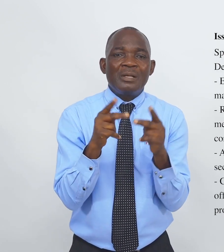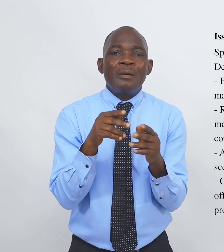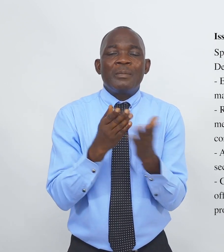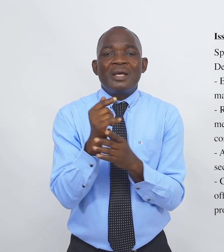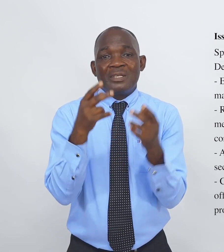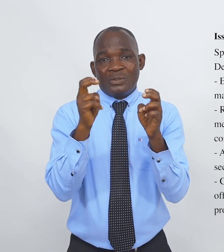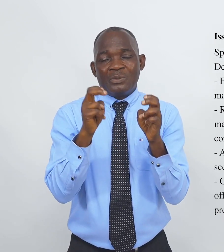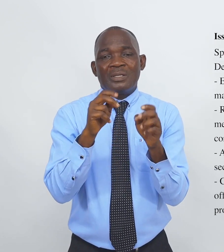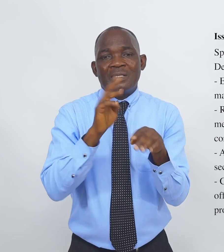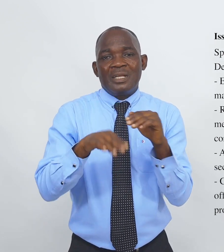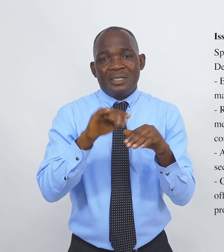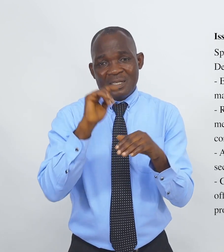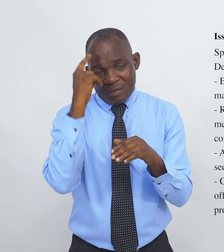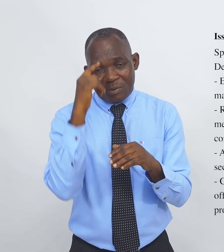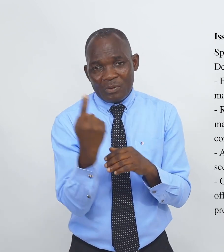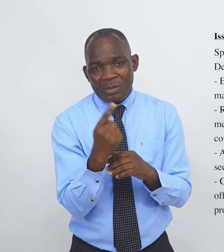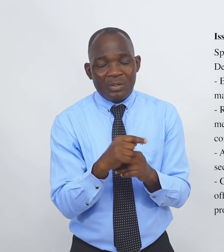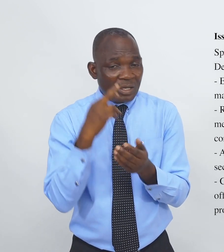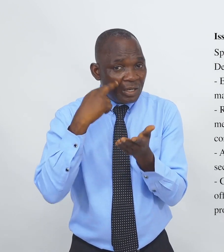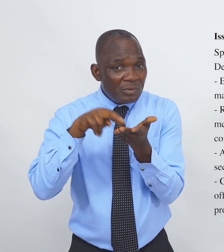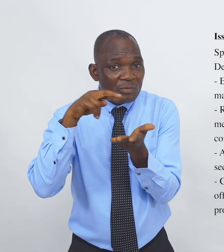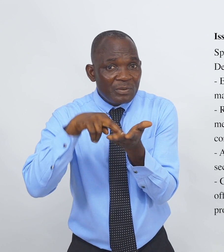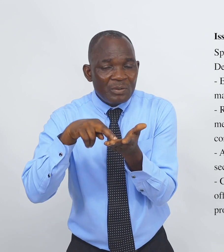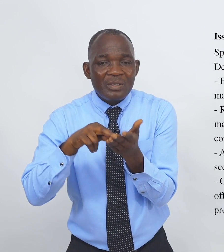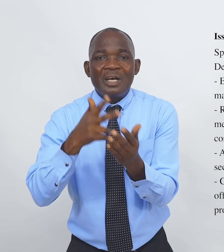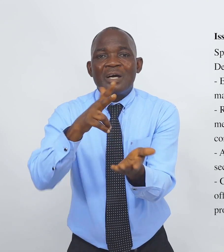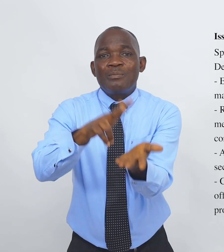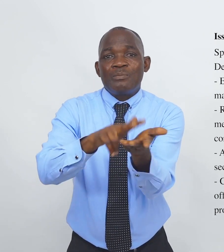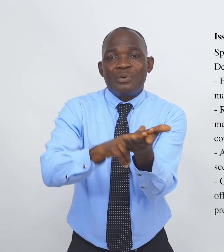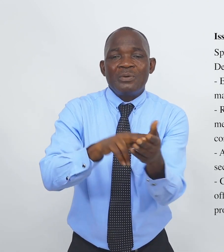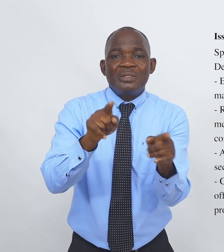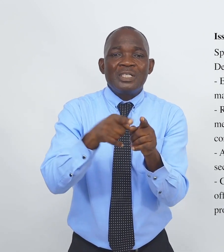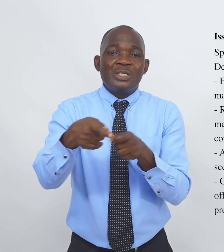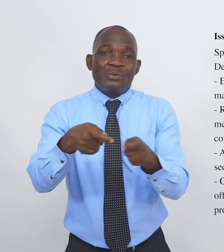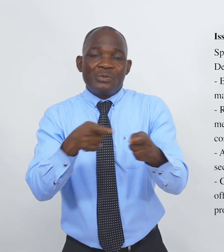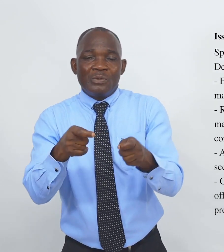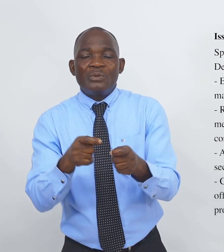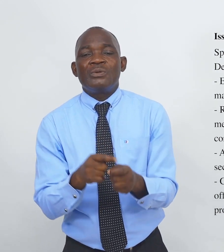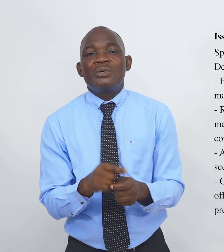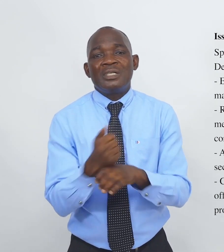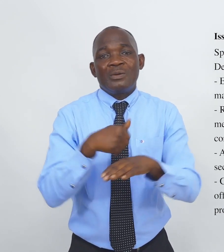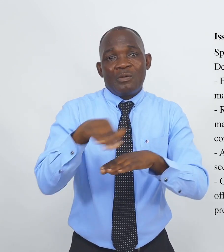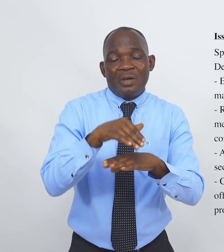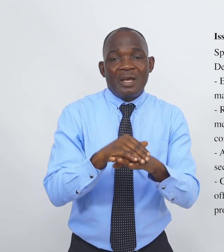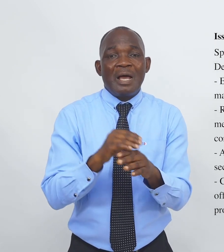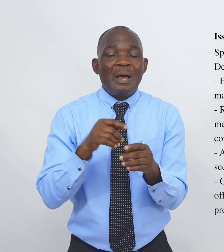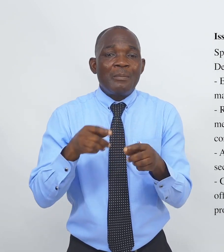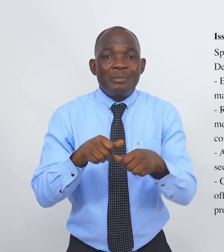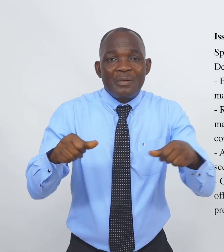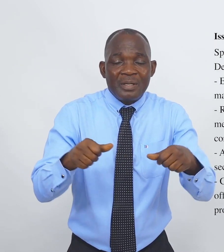issuers other than the government, reviewing, approving, and regulating takeovers, mergers, acquisitions,